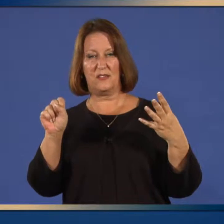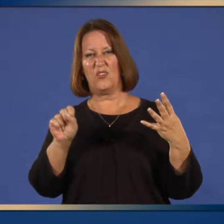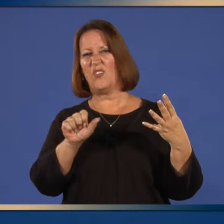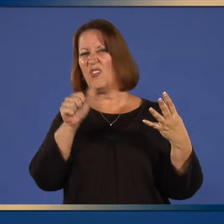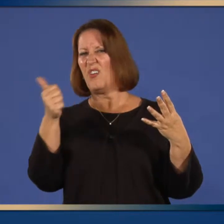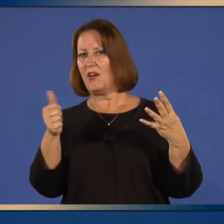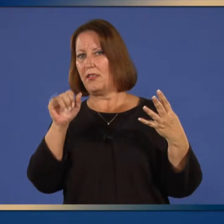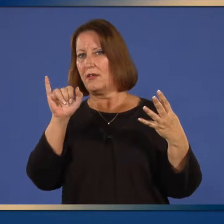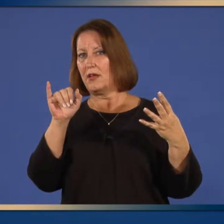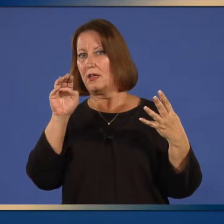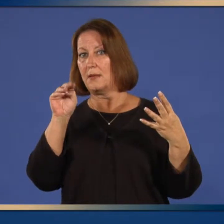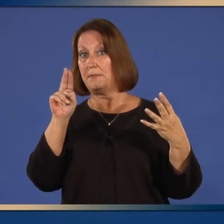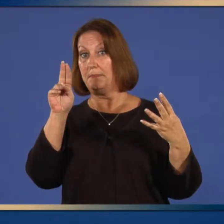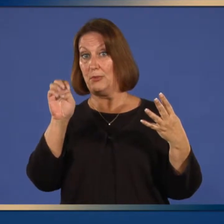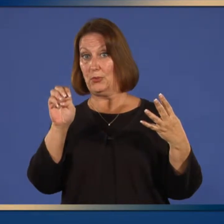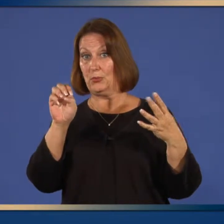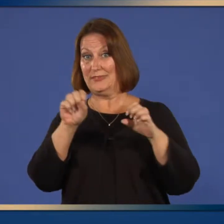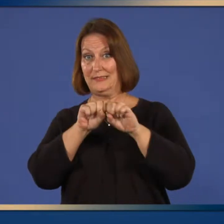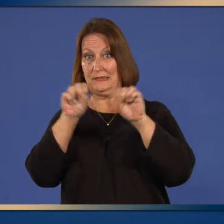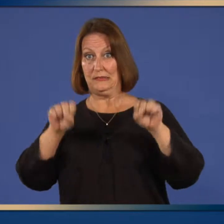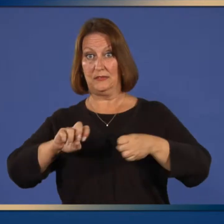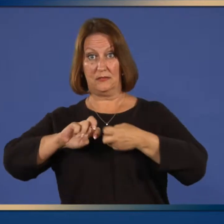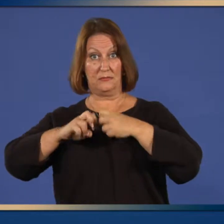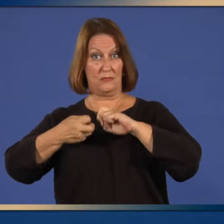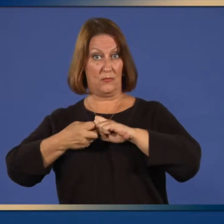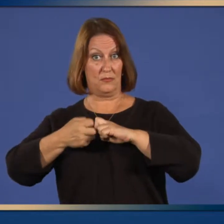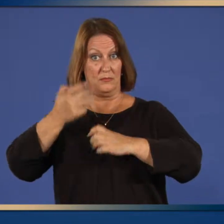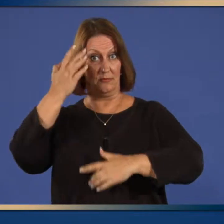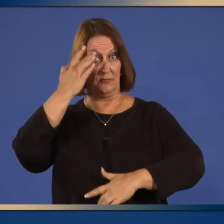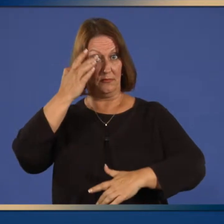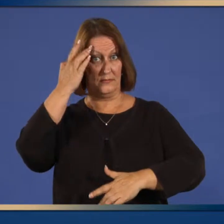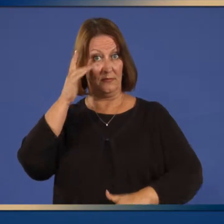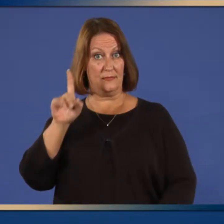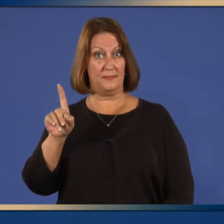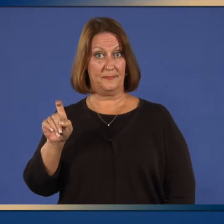AIDS, or any other immune system problem?